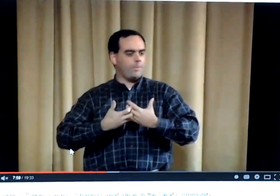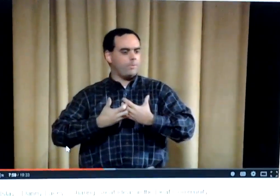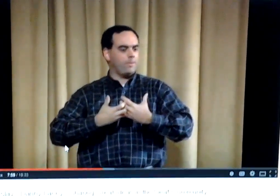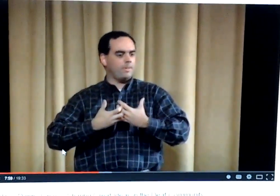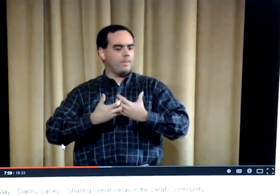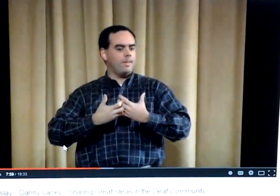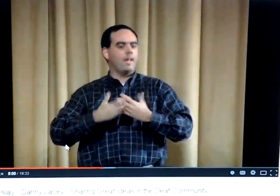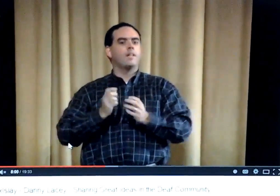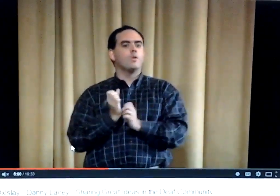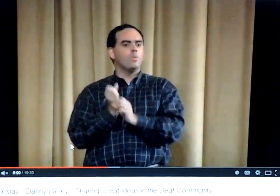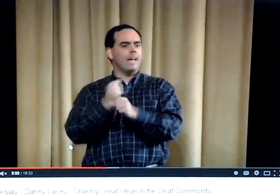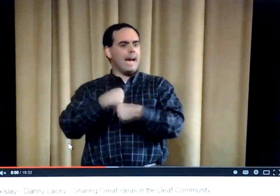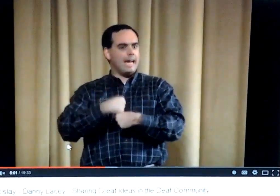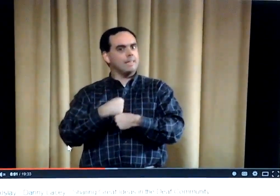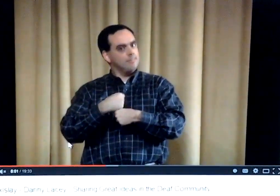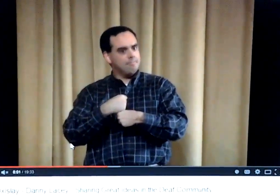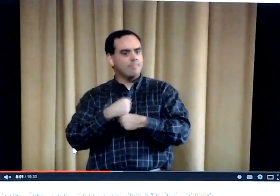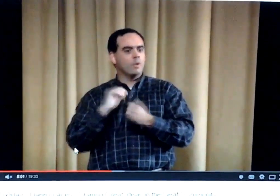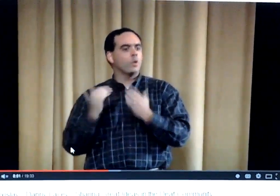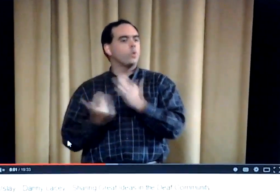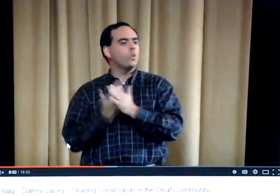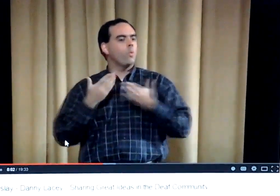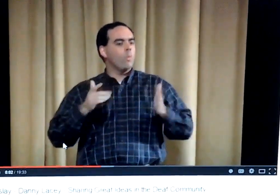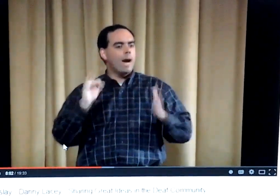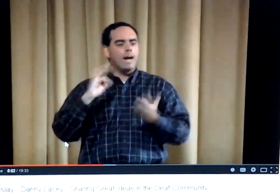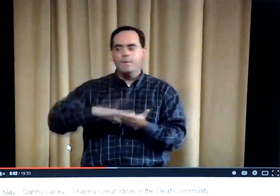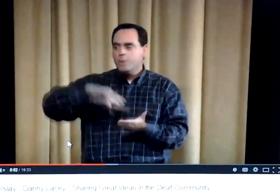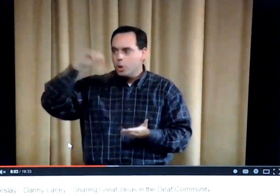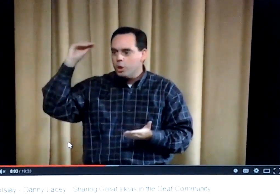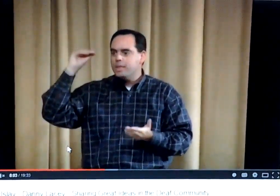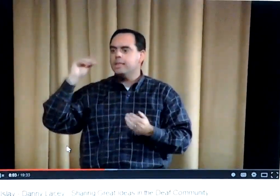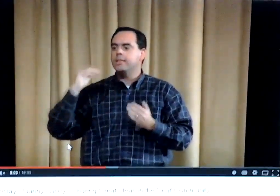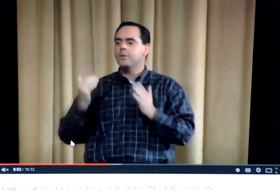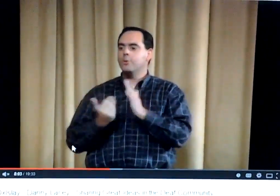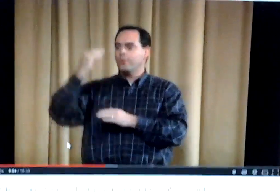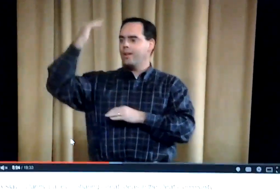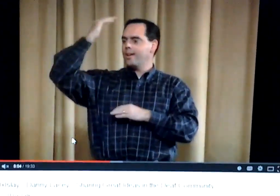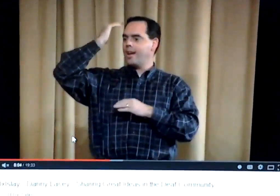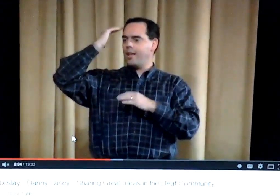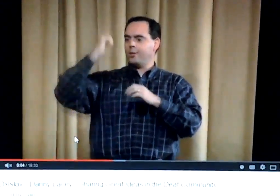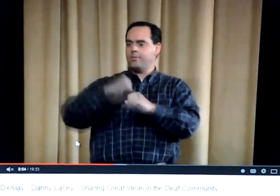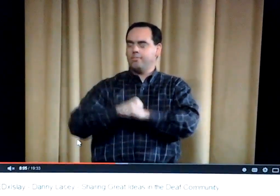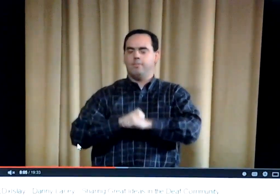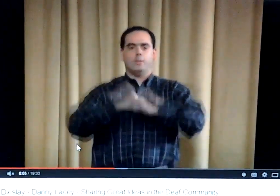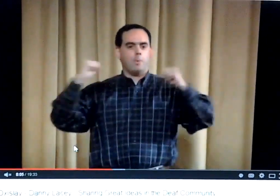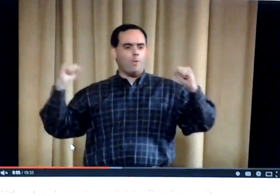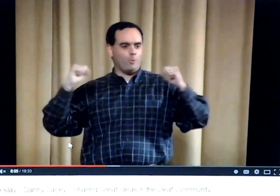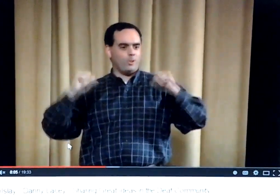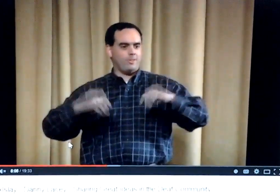So you need to combine the creating and applying it. And now you have